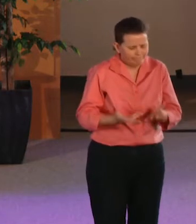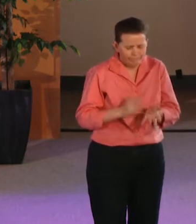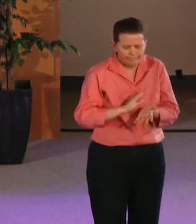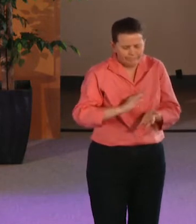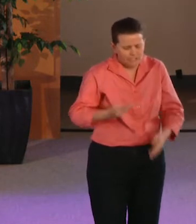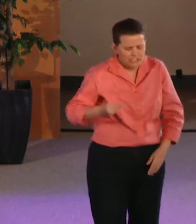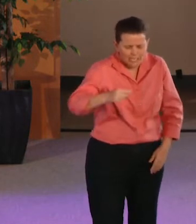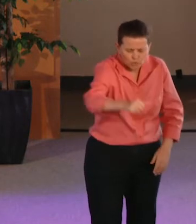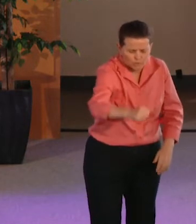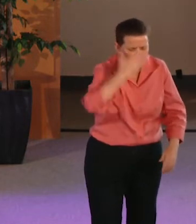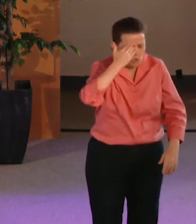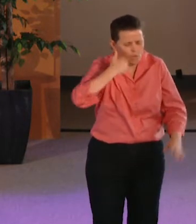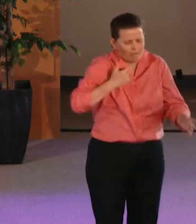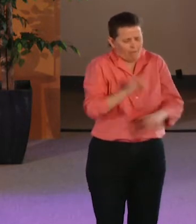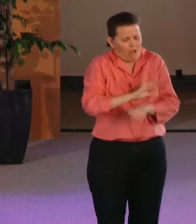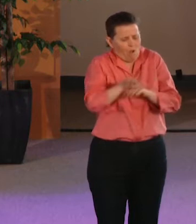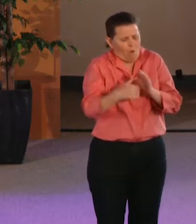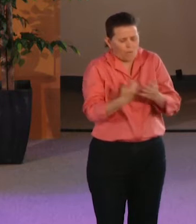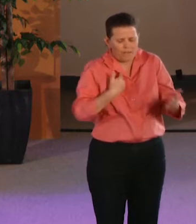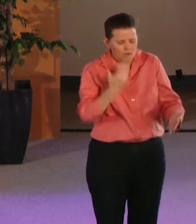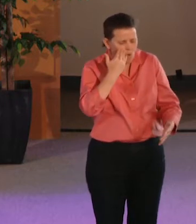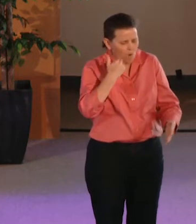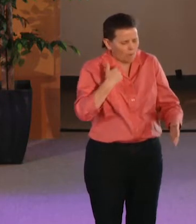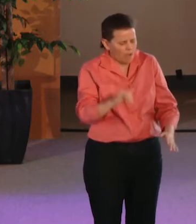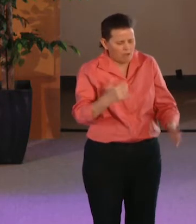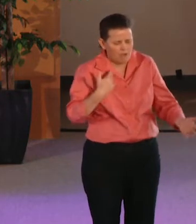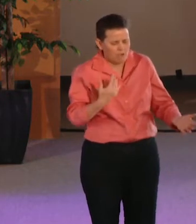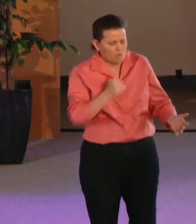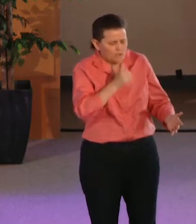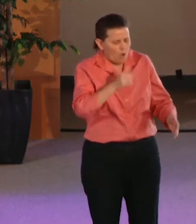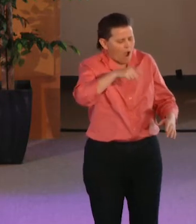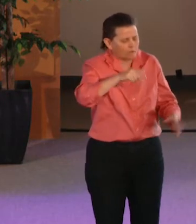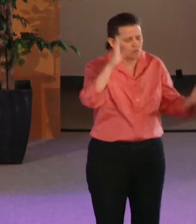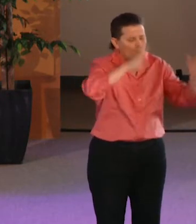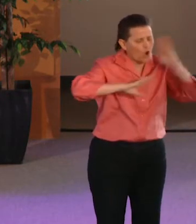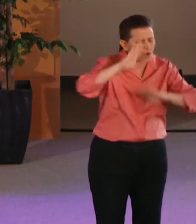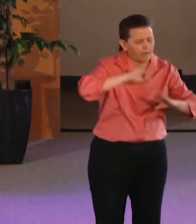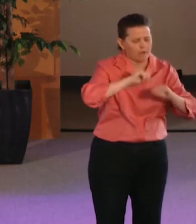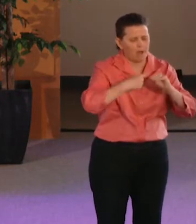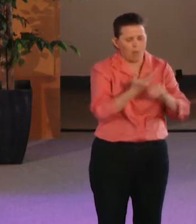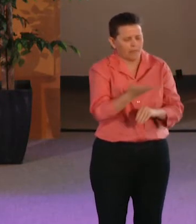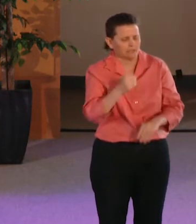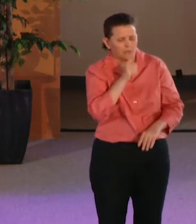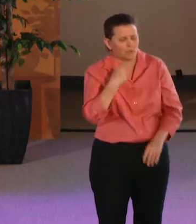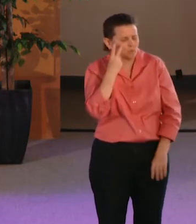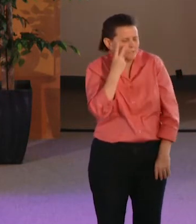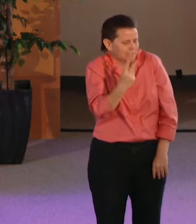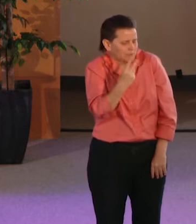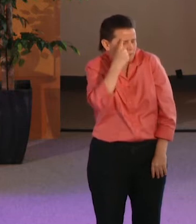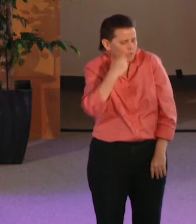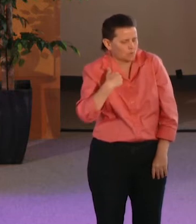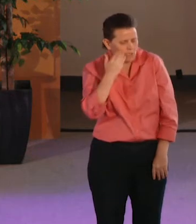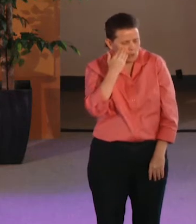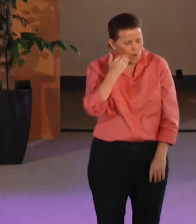We do not worry about what we do not yet have or cannot yet see, because our assurance is in divine abundance,